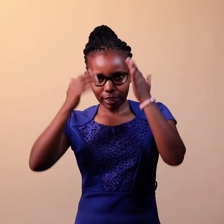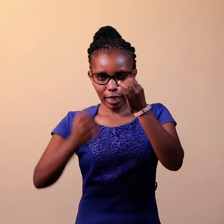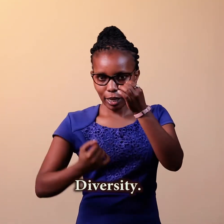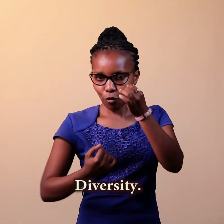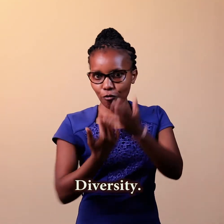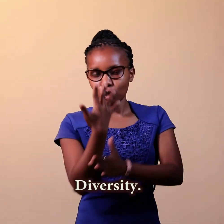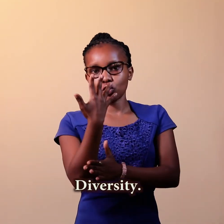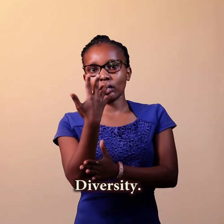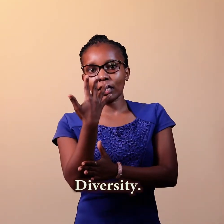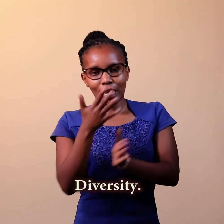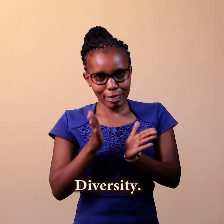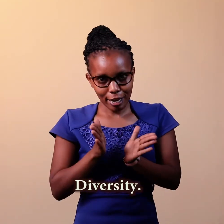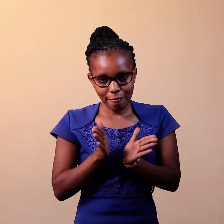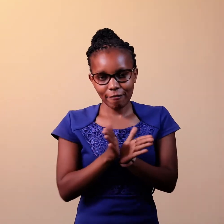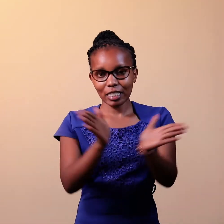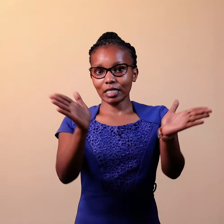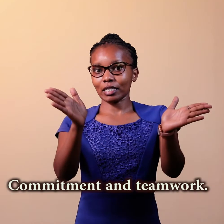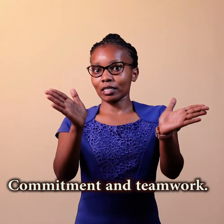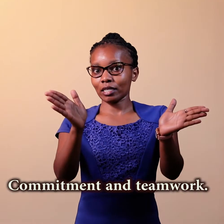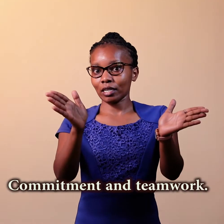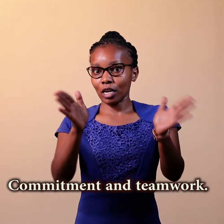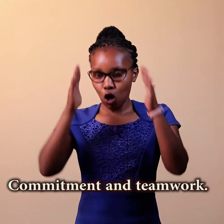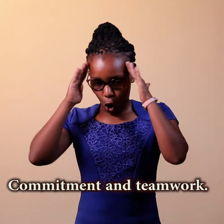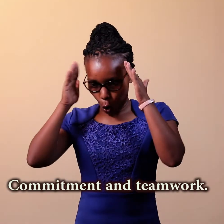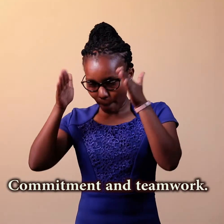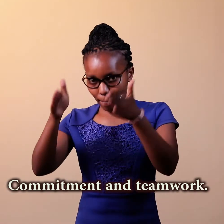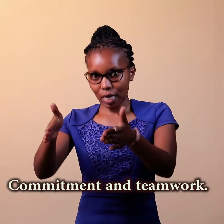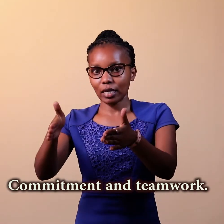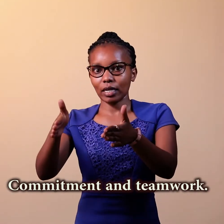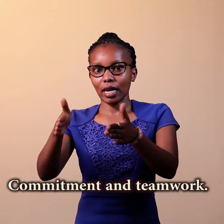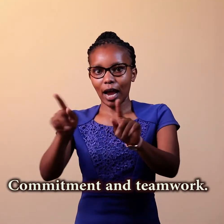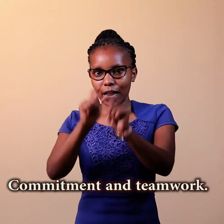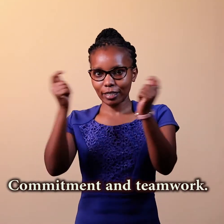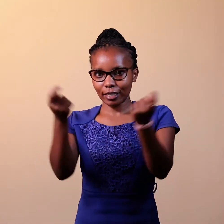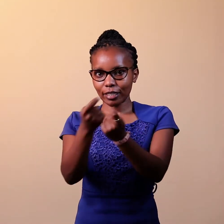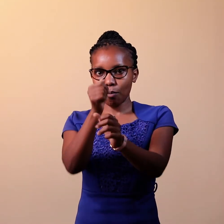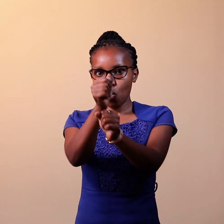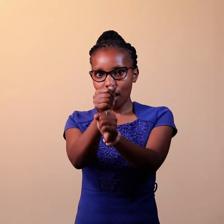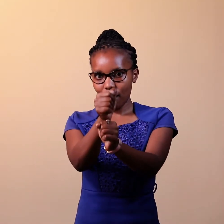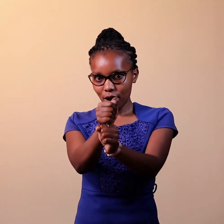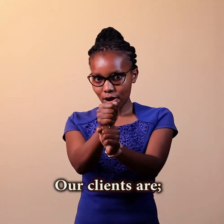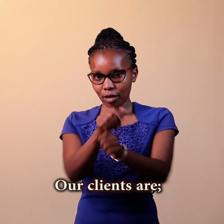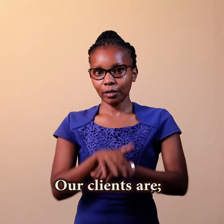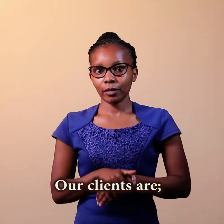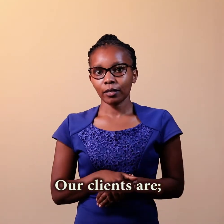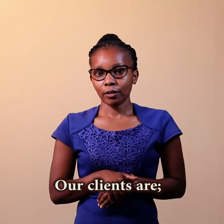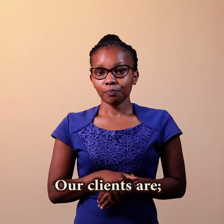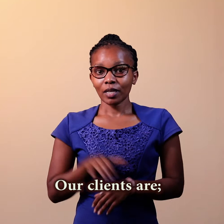diversity, commitment and teamwork. Our clients are